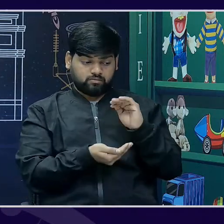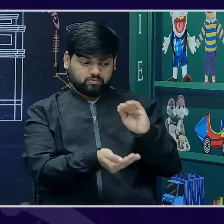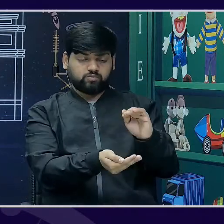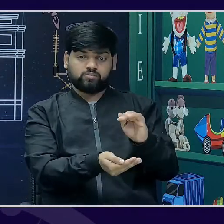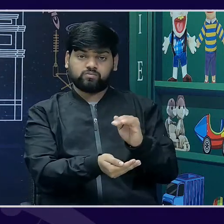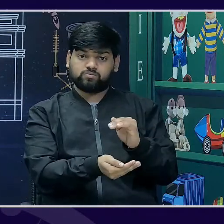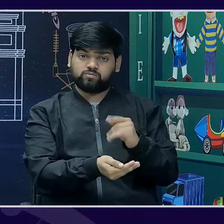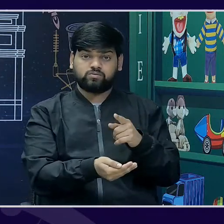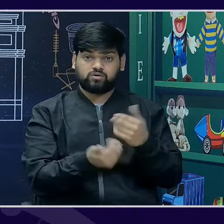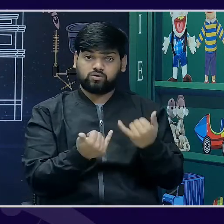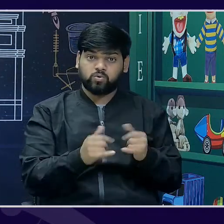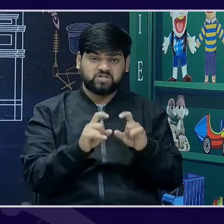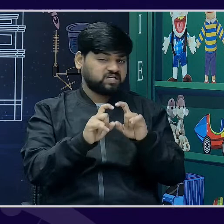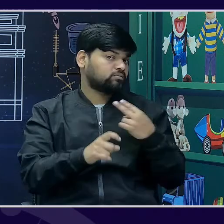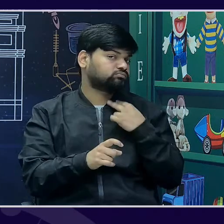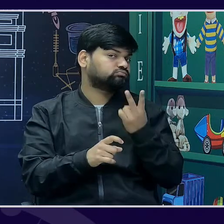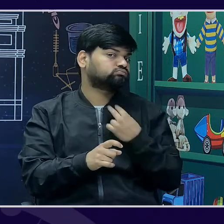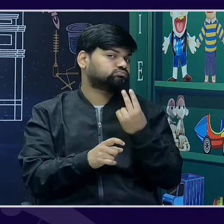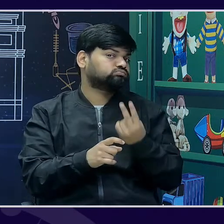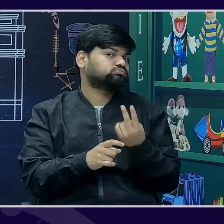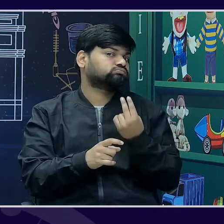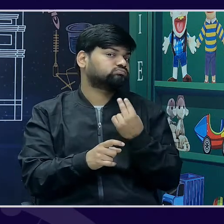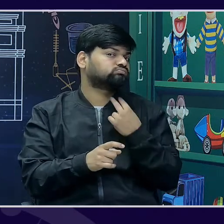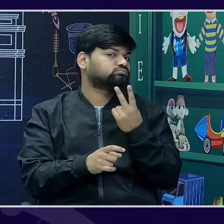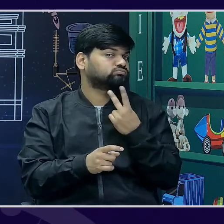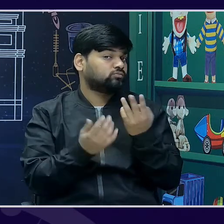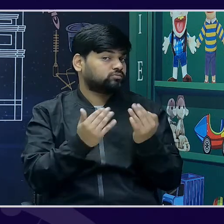computer, but you need to have the language to run that computer.